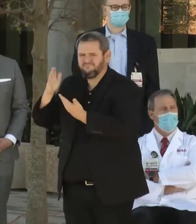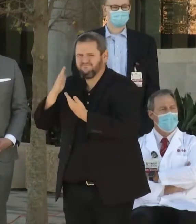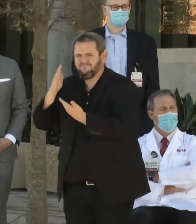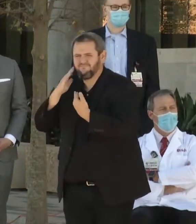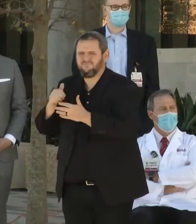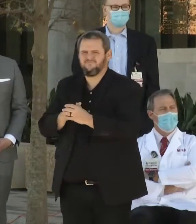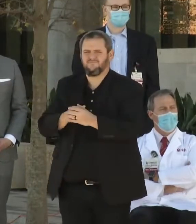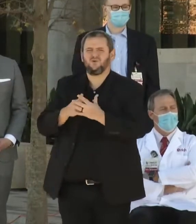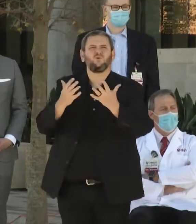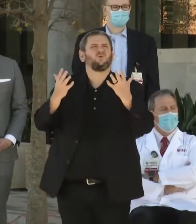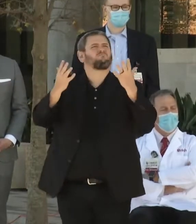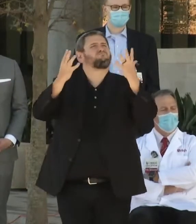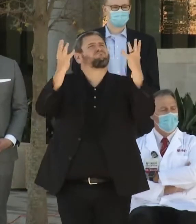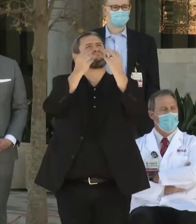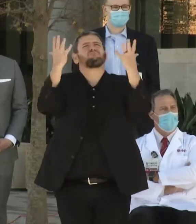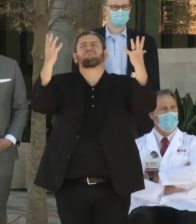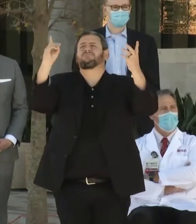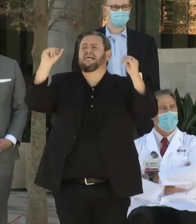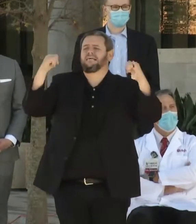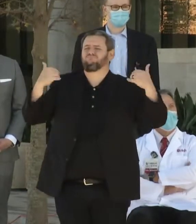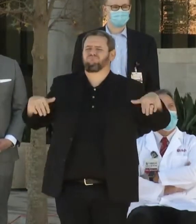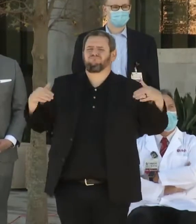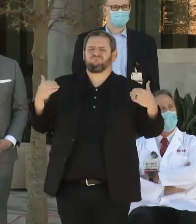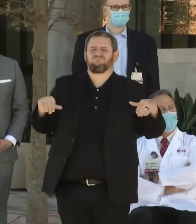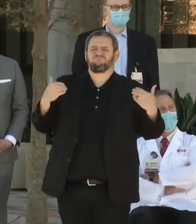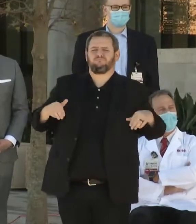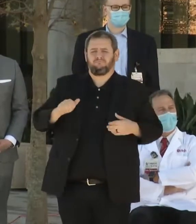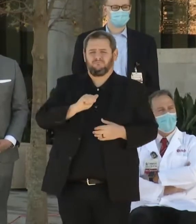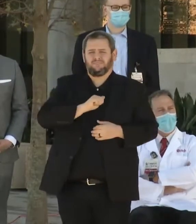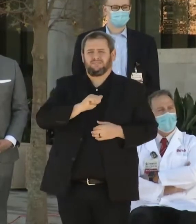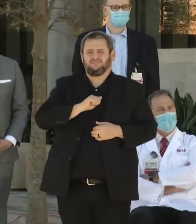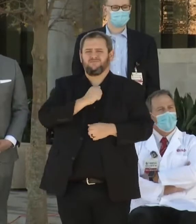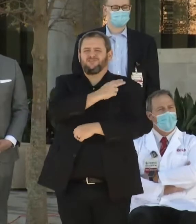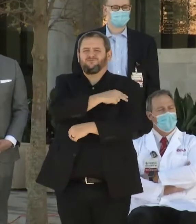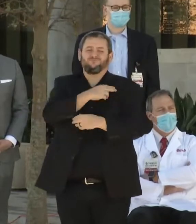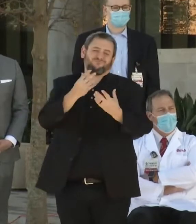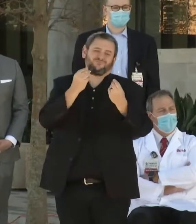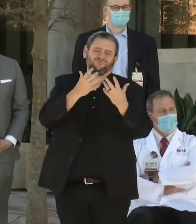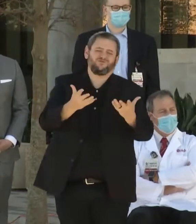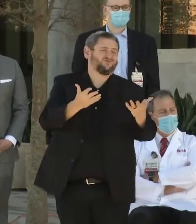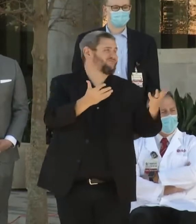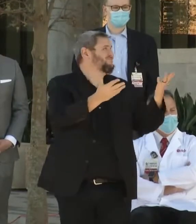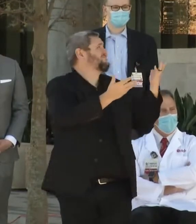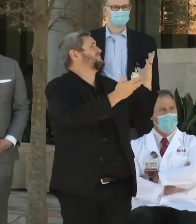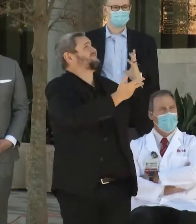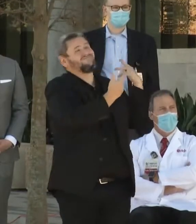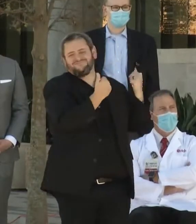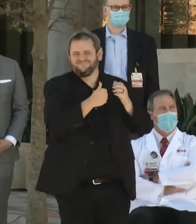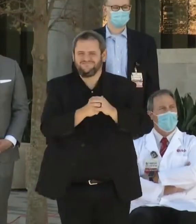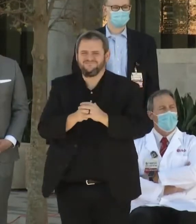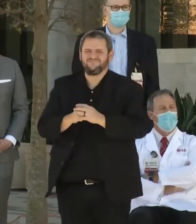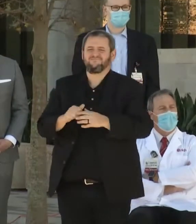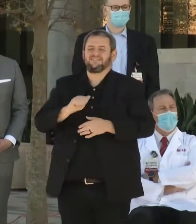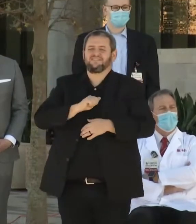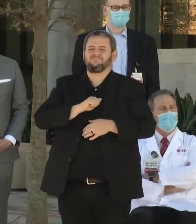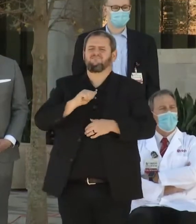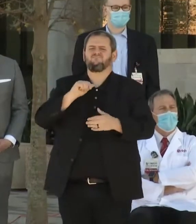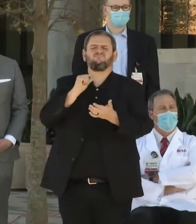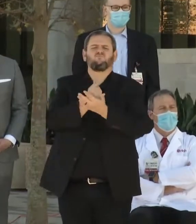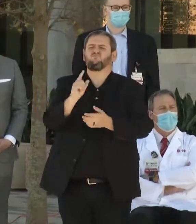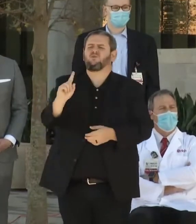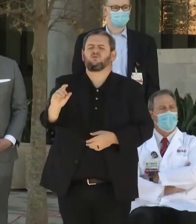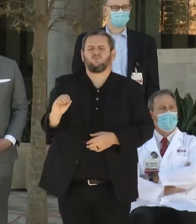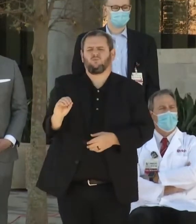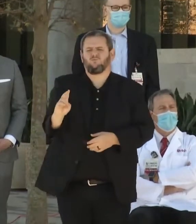facility, and as a grad of OU, it makes me very proud to see it. It's beautiful. So, I'm sure many of you have heard by now,